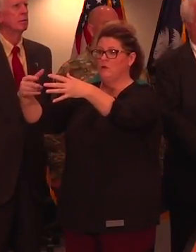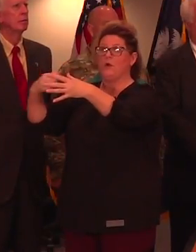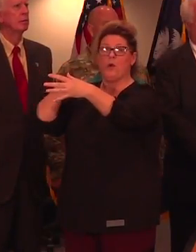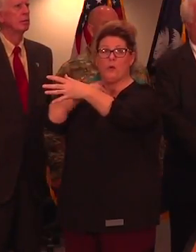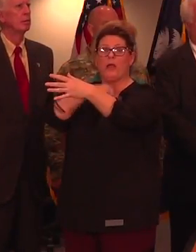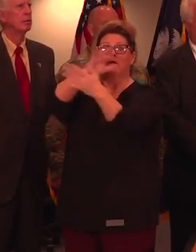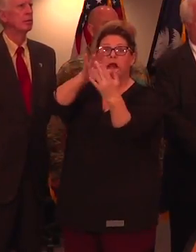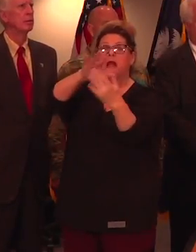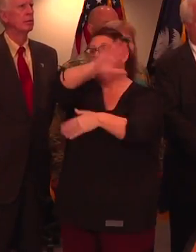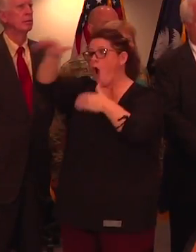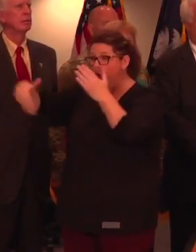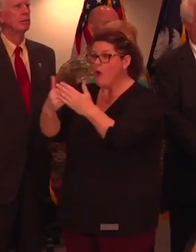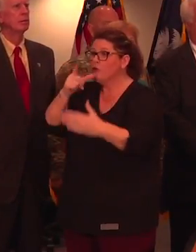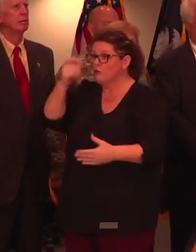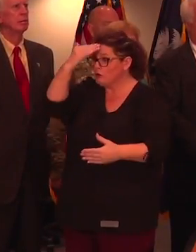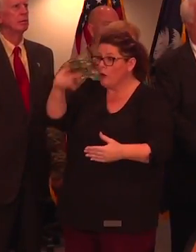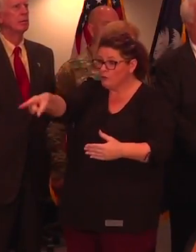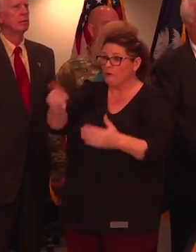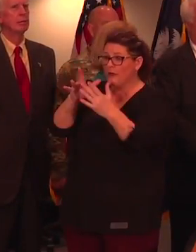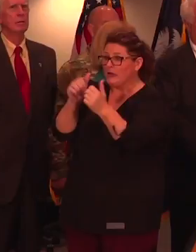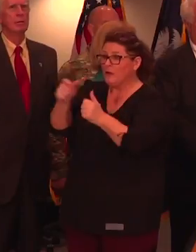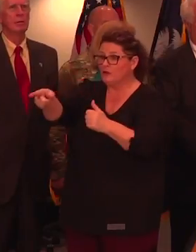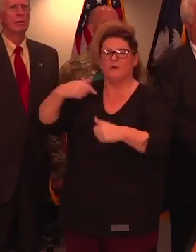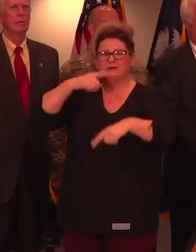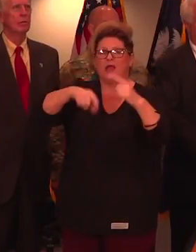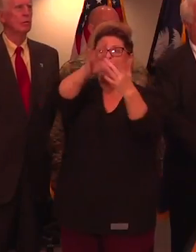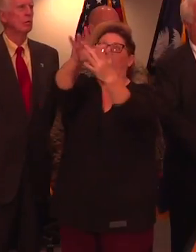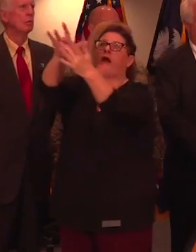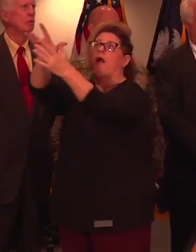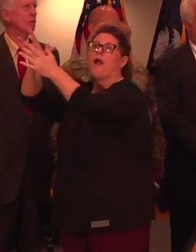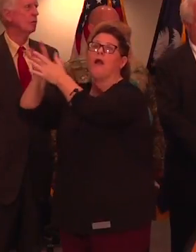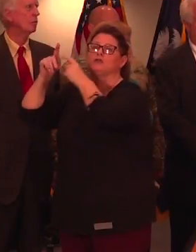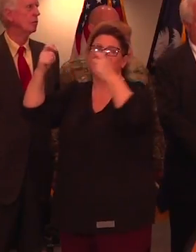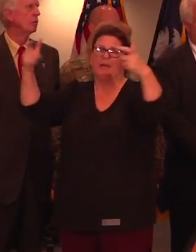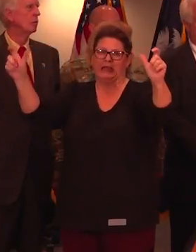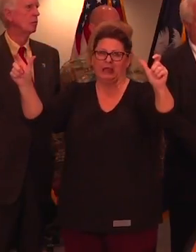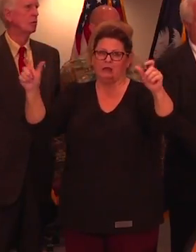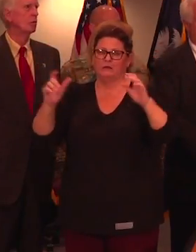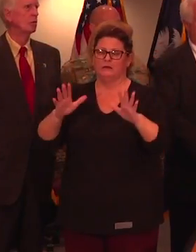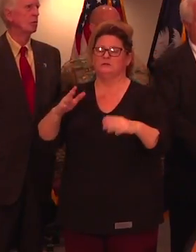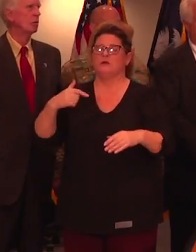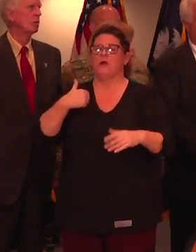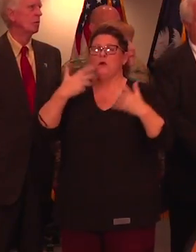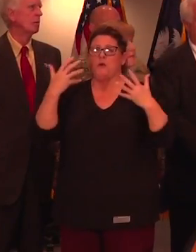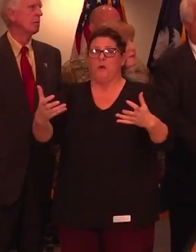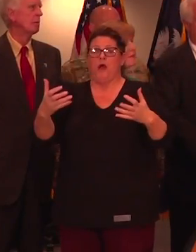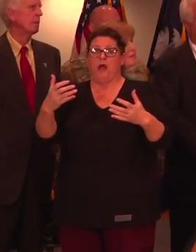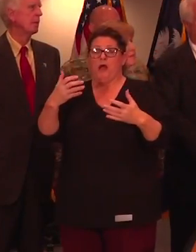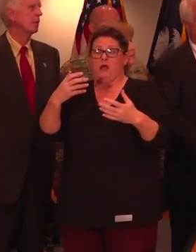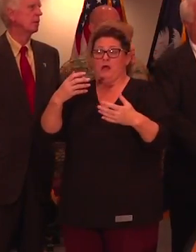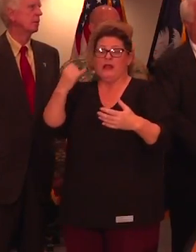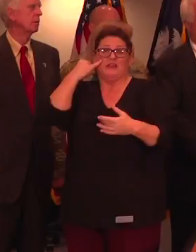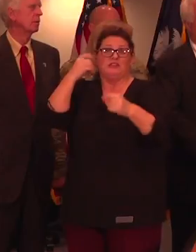a contact investigation around them to find every single contact. Our focus moves to containment at the community level to